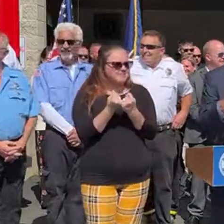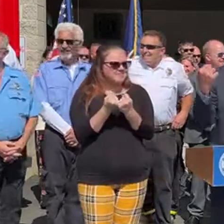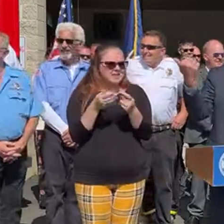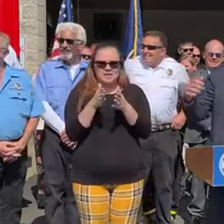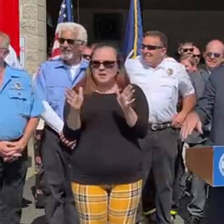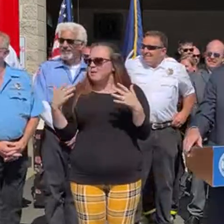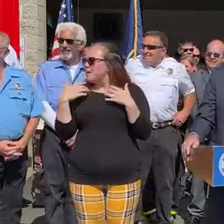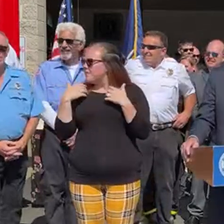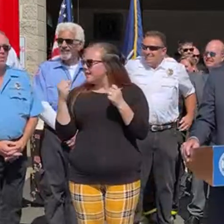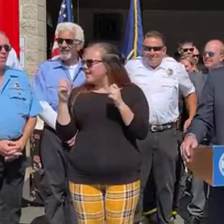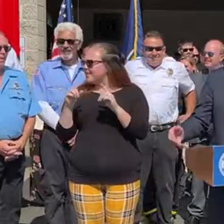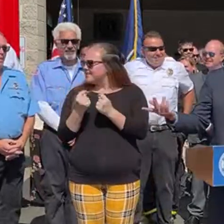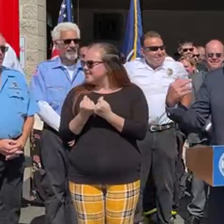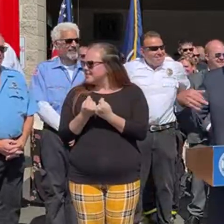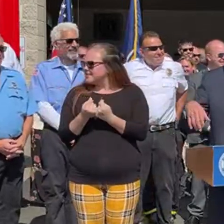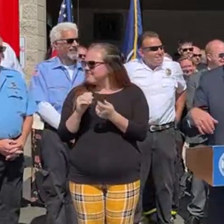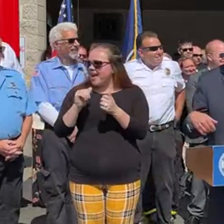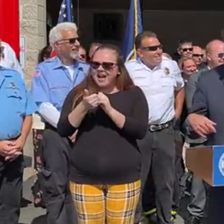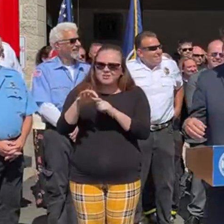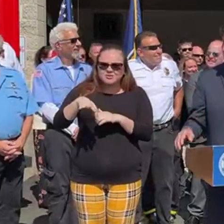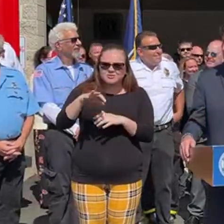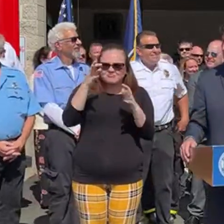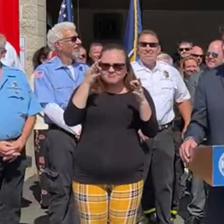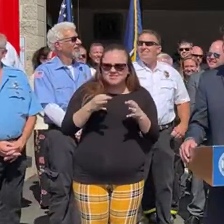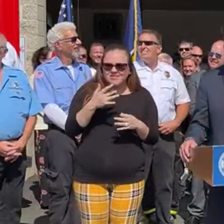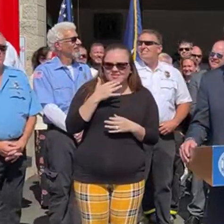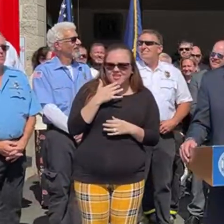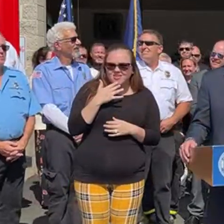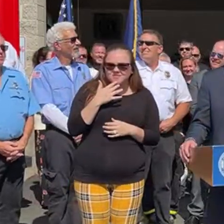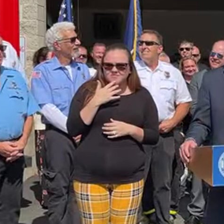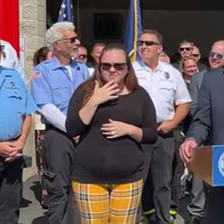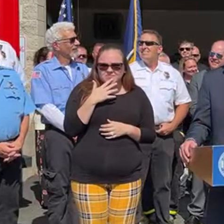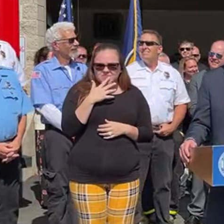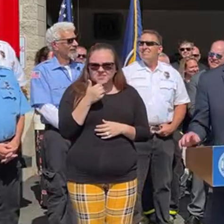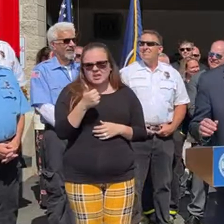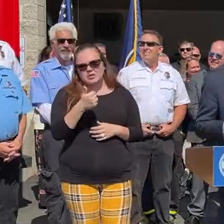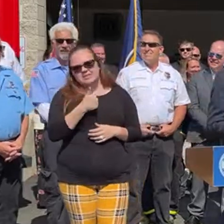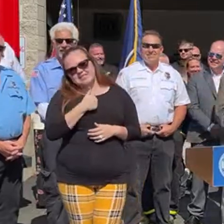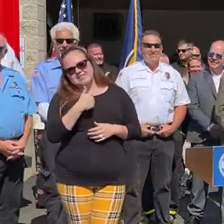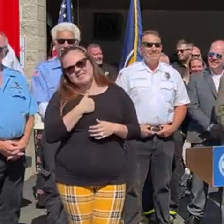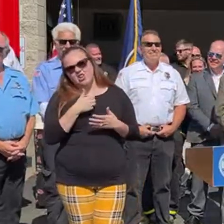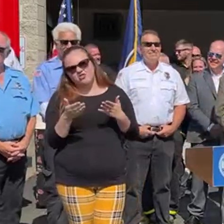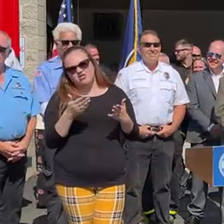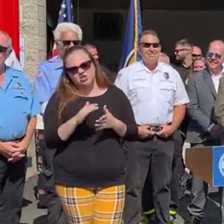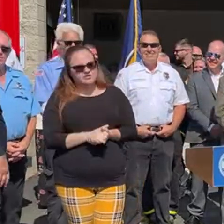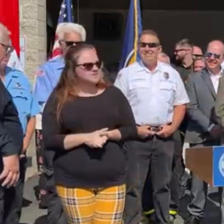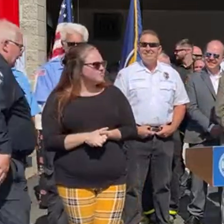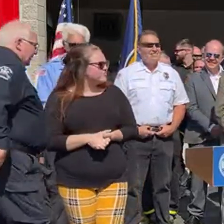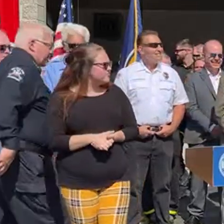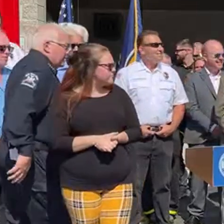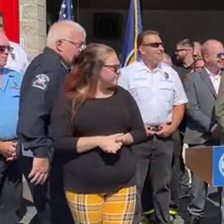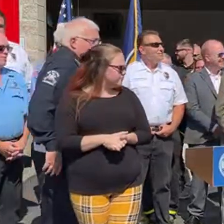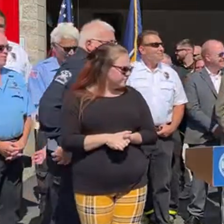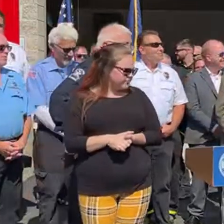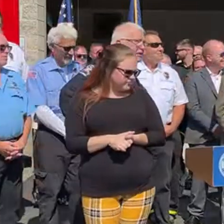team. Sure. You, Greg. Well, it's very self-serving. Oh, I'm sorry.